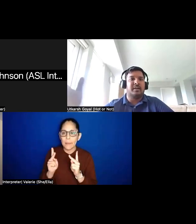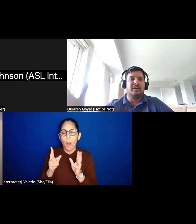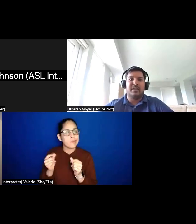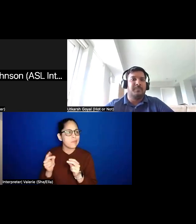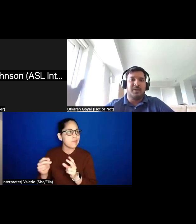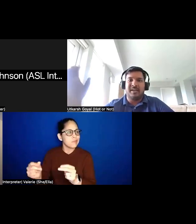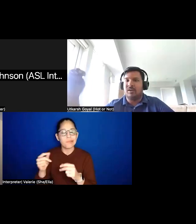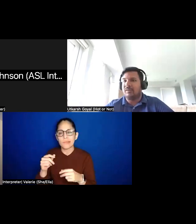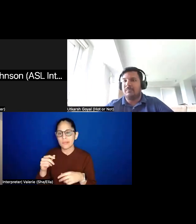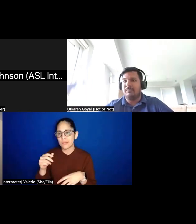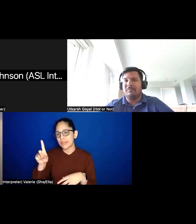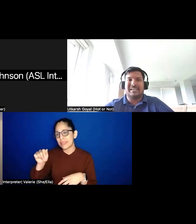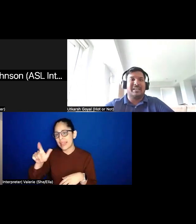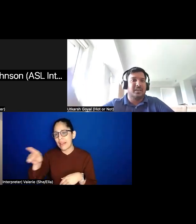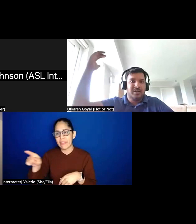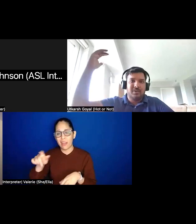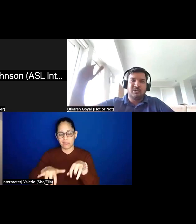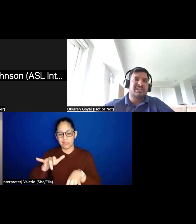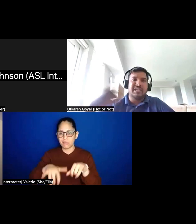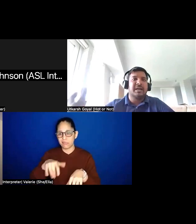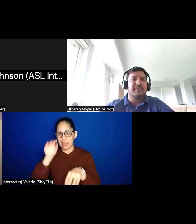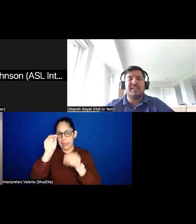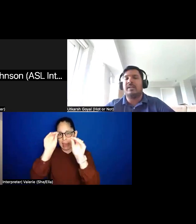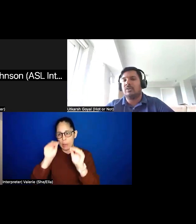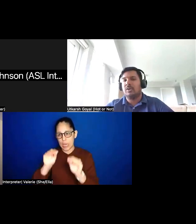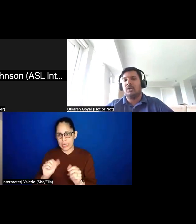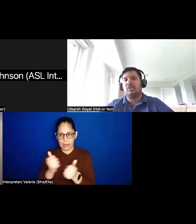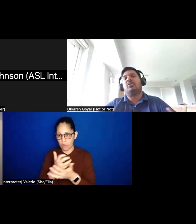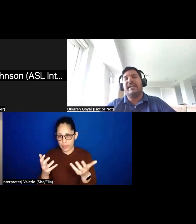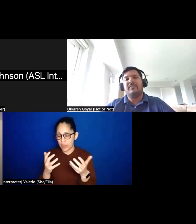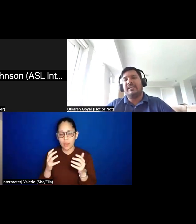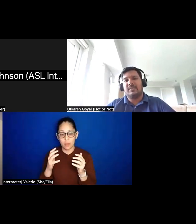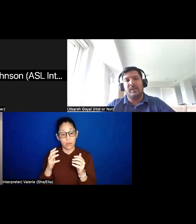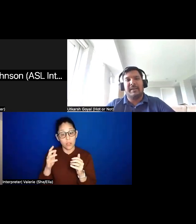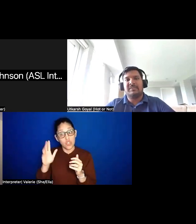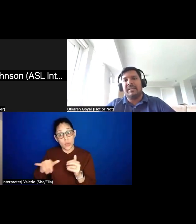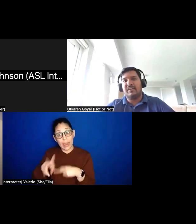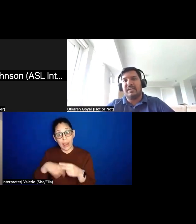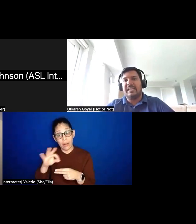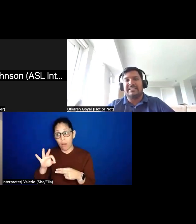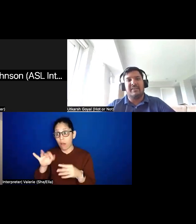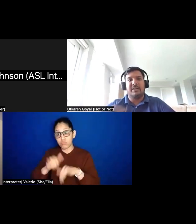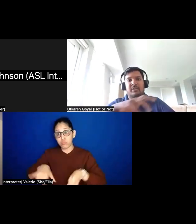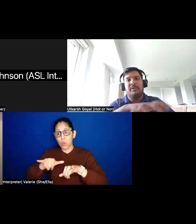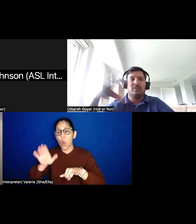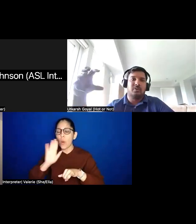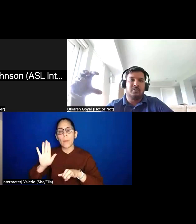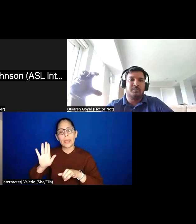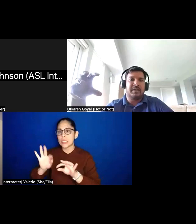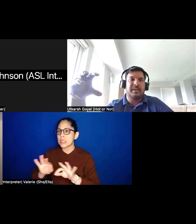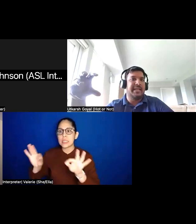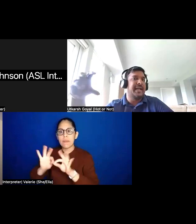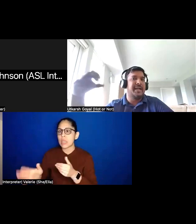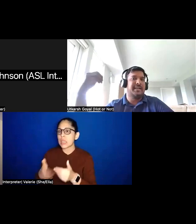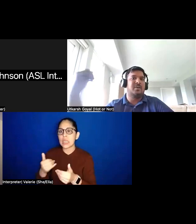entry and inputting, basically, just cleaning up everything. So those kind of things will become significantly easy, wherein you can,